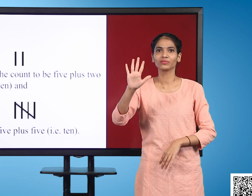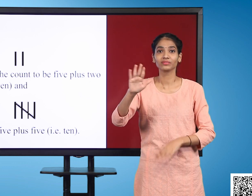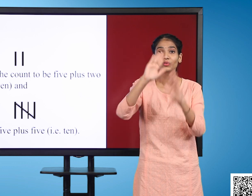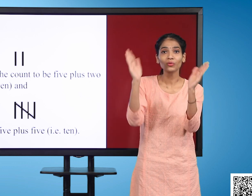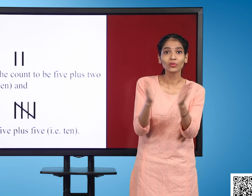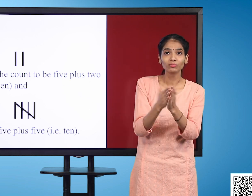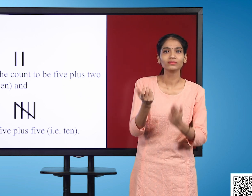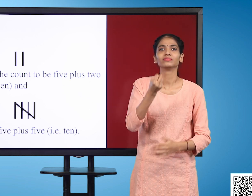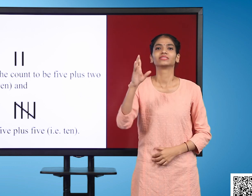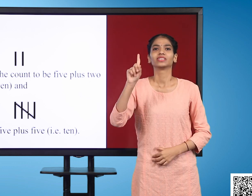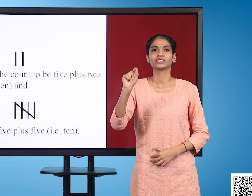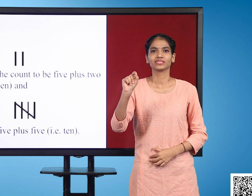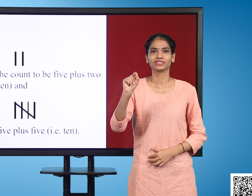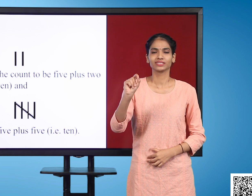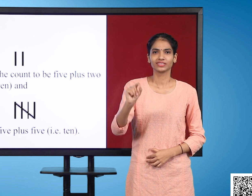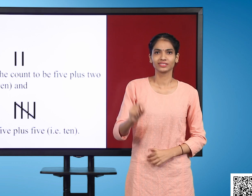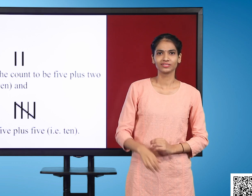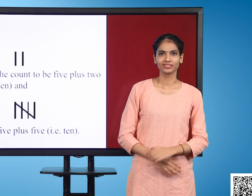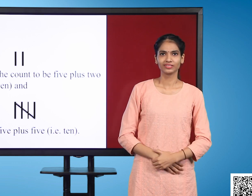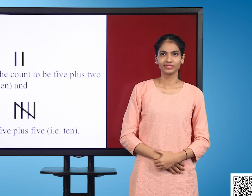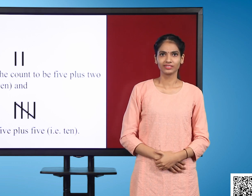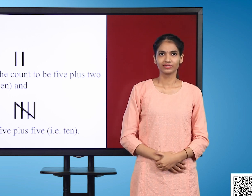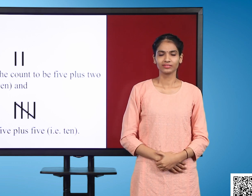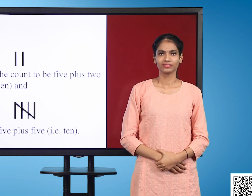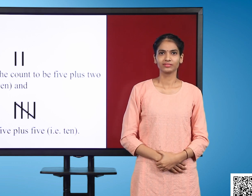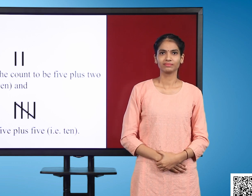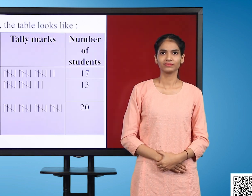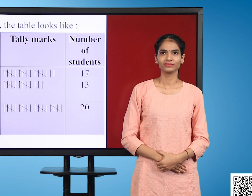vertical lines with a cross shows 5 plus 5, that is 10.